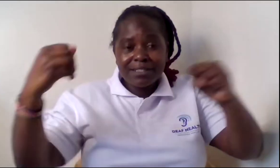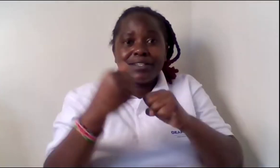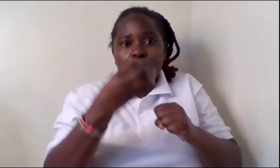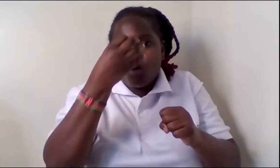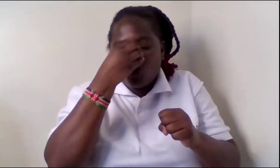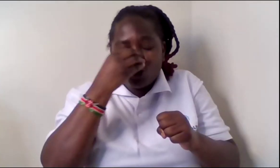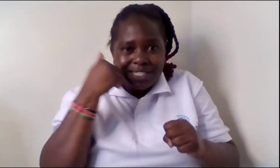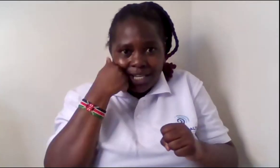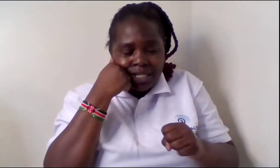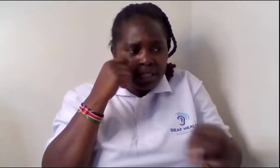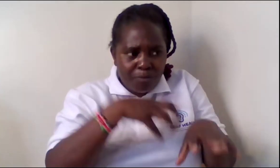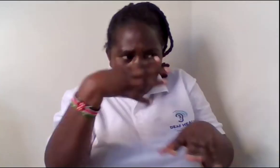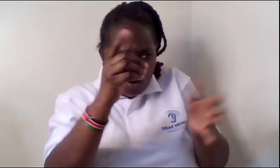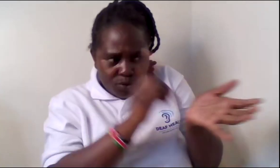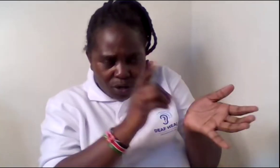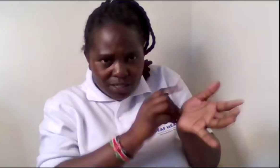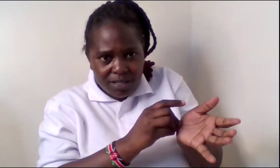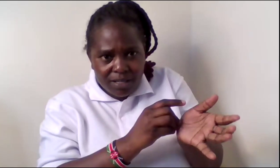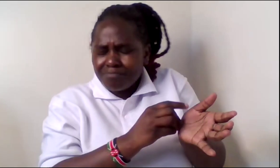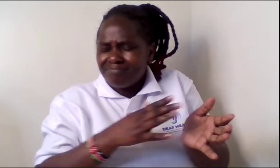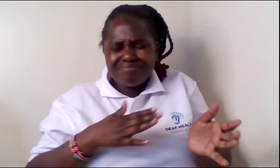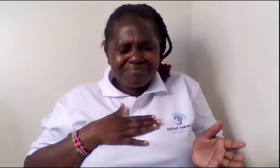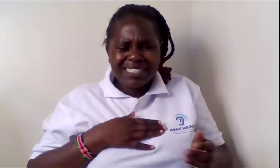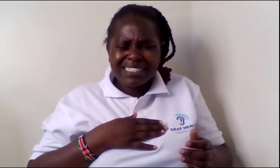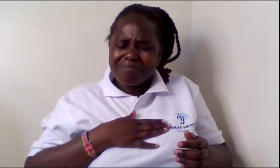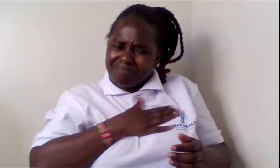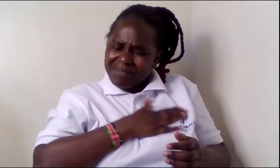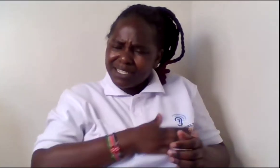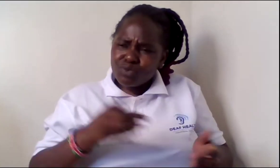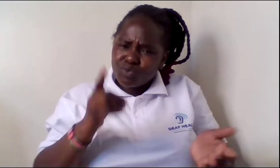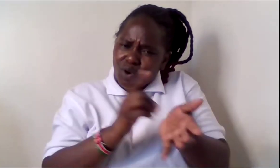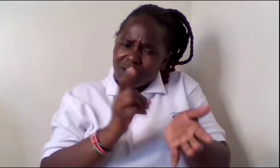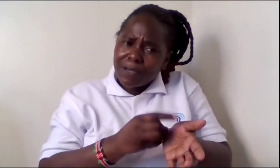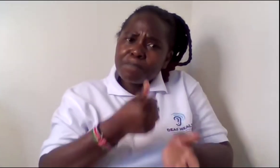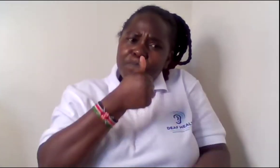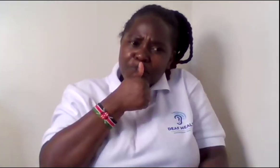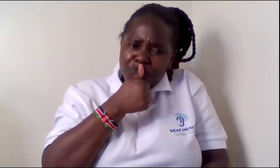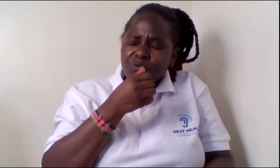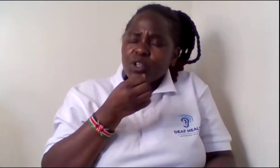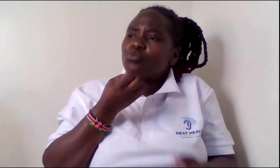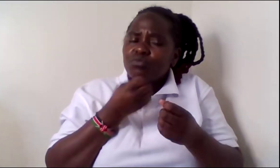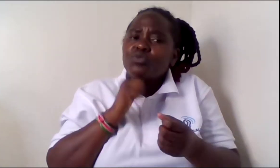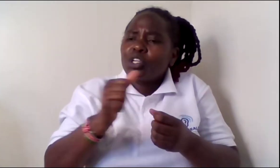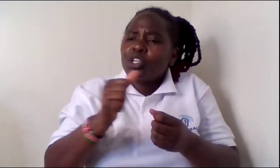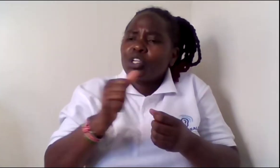the doctor is not meant to write, for example, on social media, the president came with this problem 1, 2,